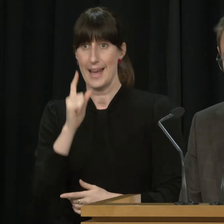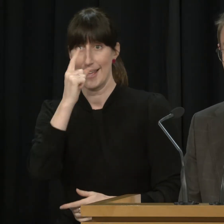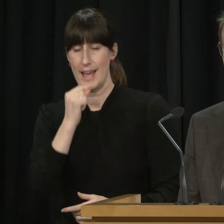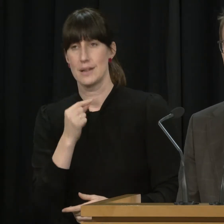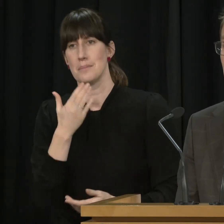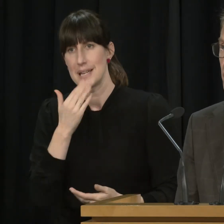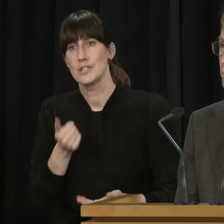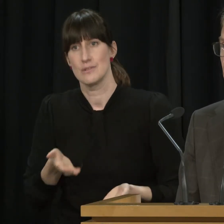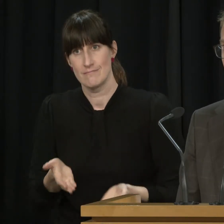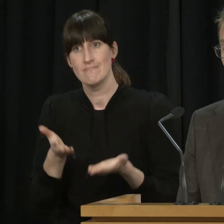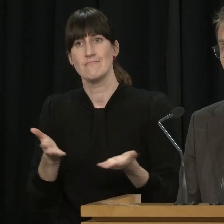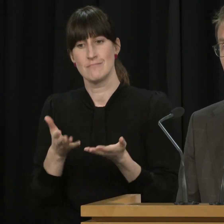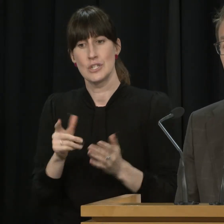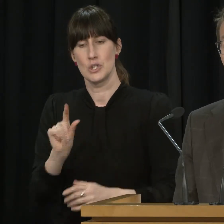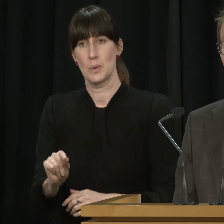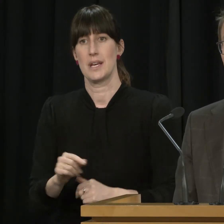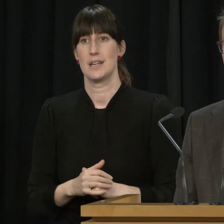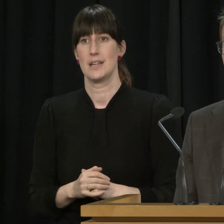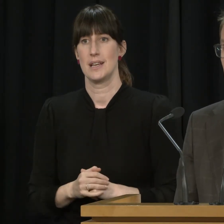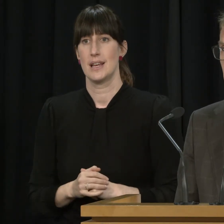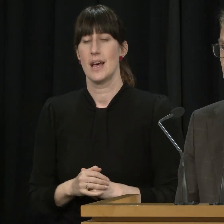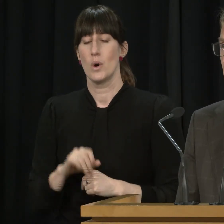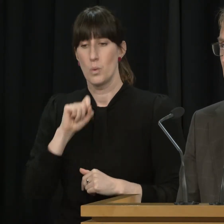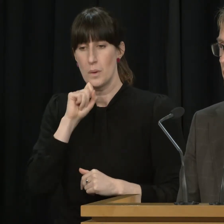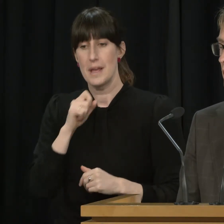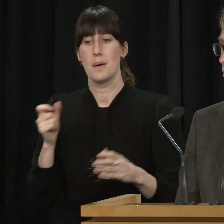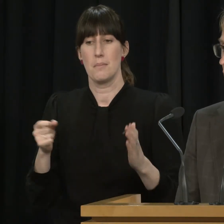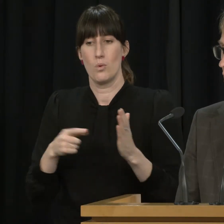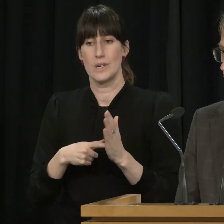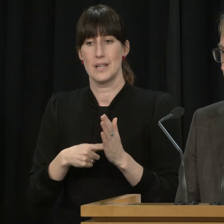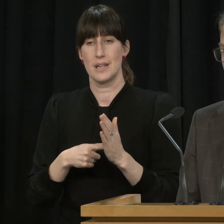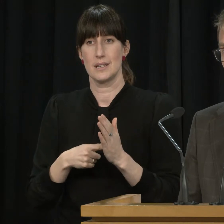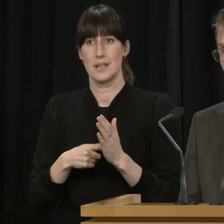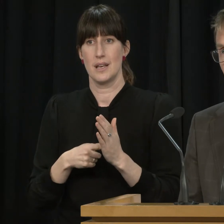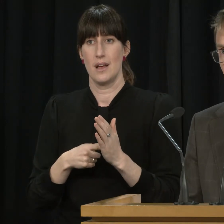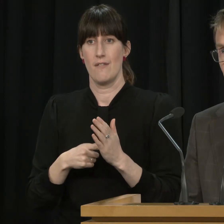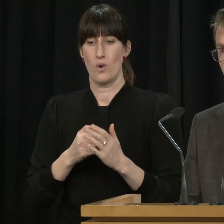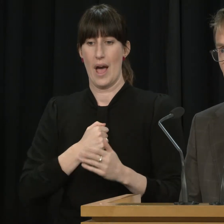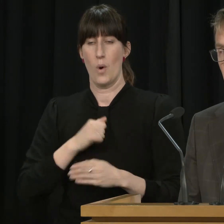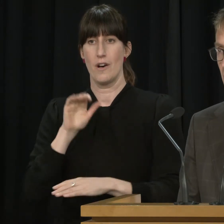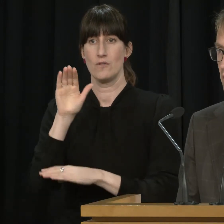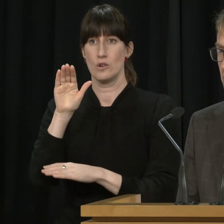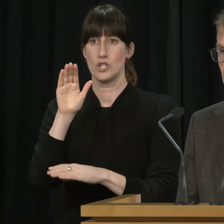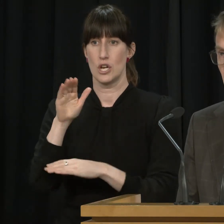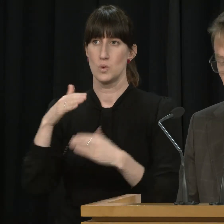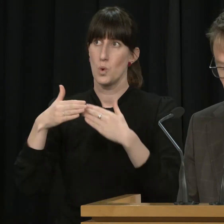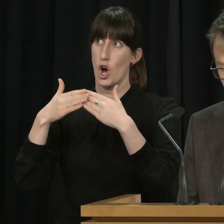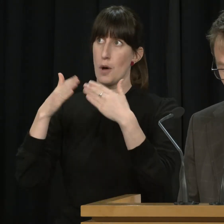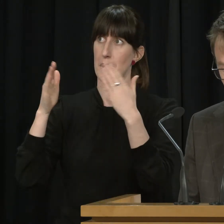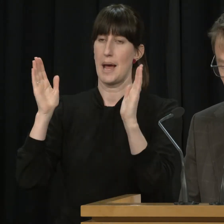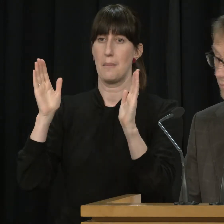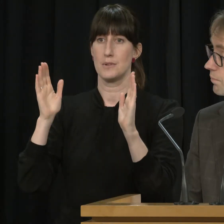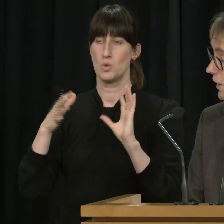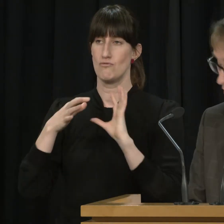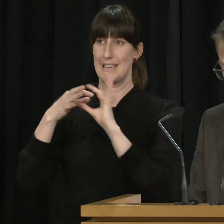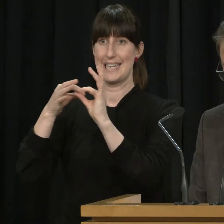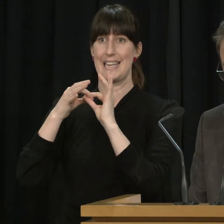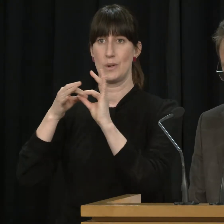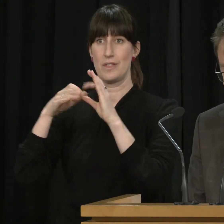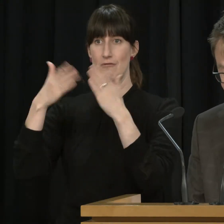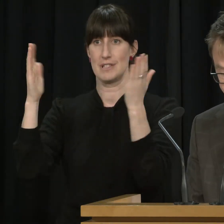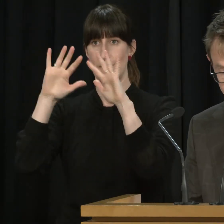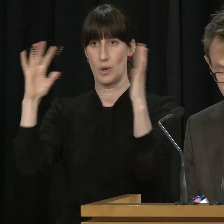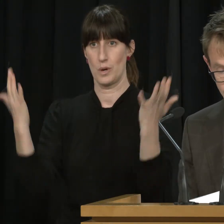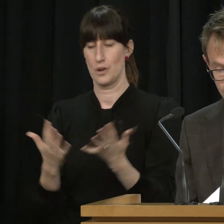so. It's going to be a very important part of our future ability to reconnect with the globe, as Sir David Skegg and others have pointed out. Back to you,